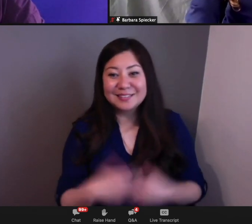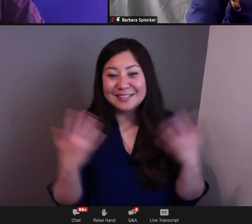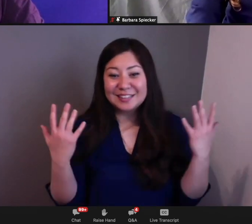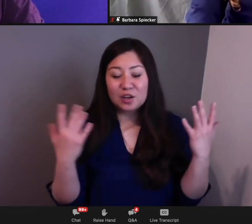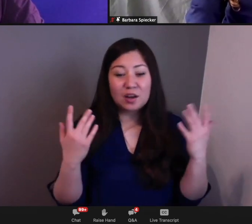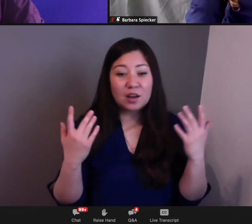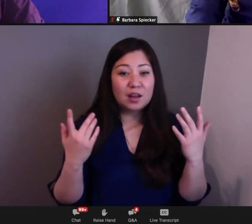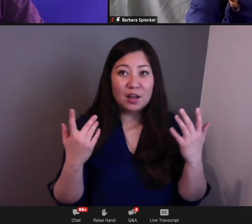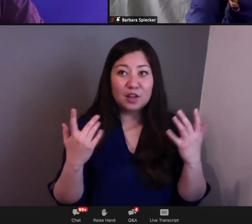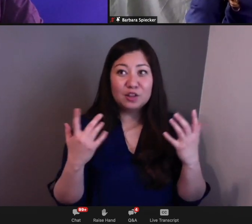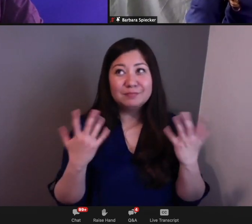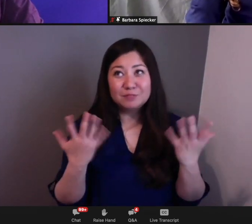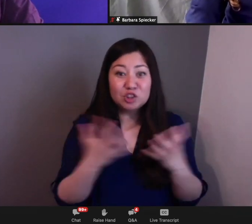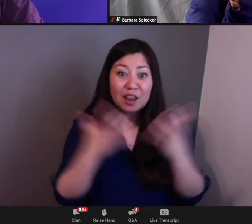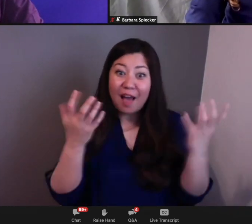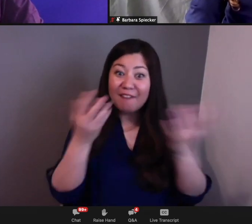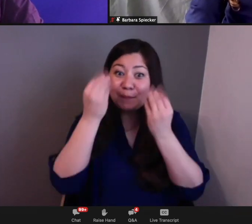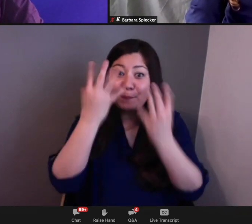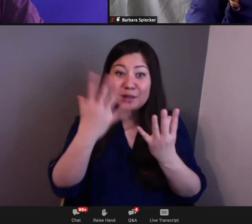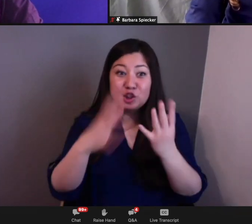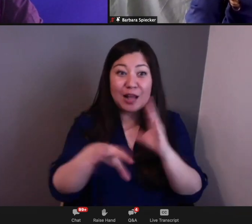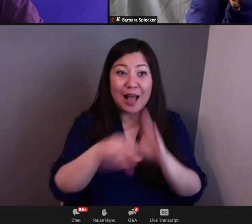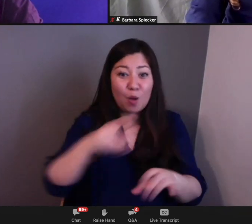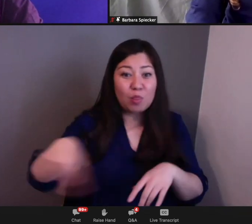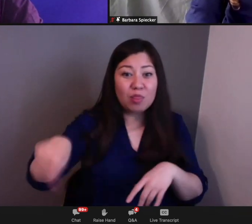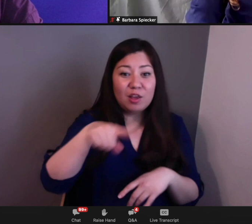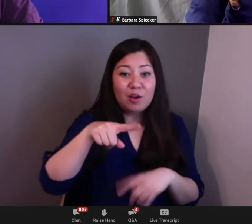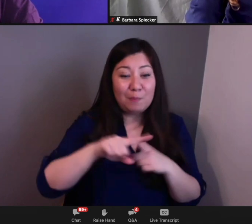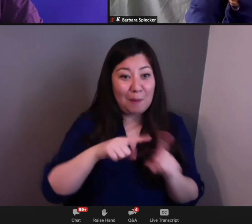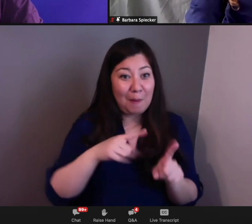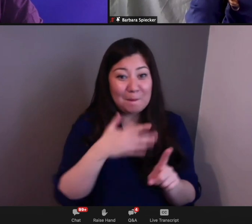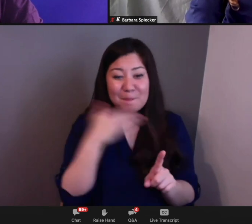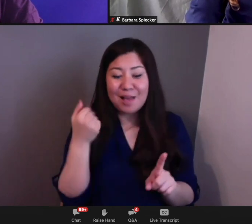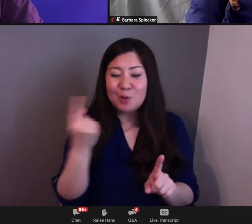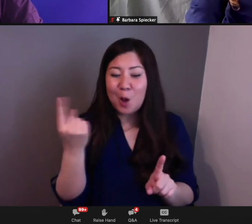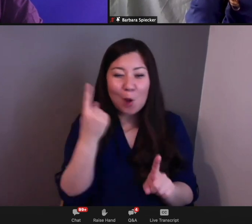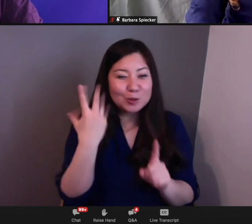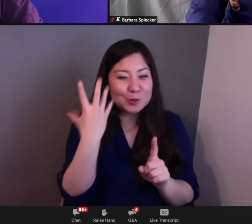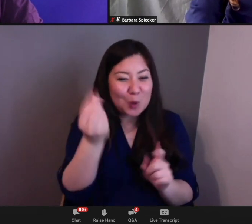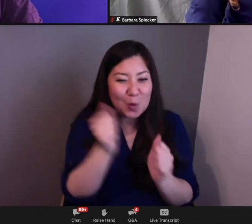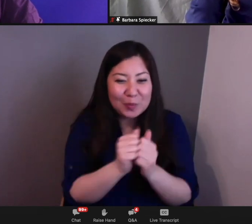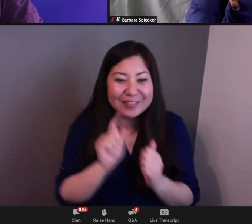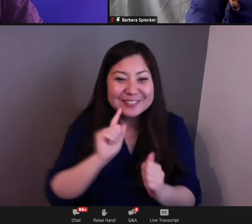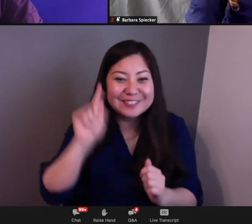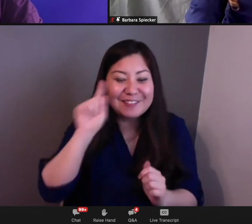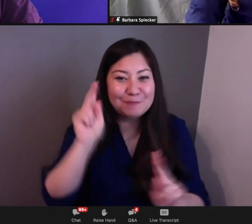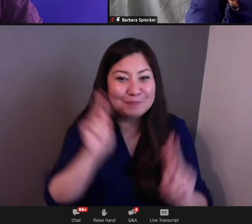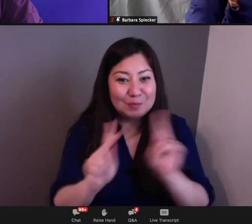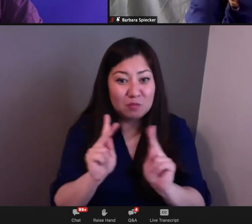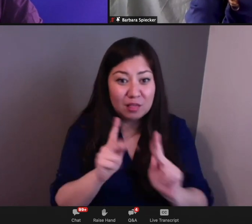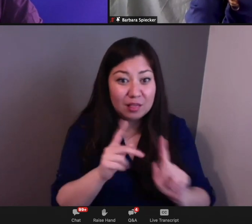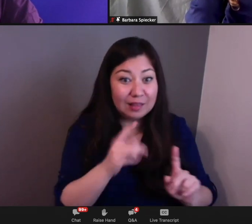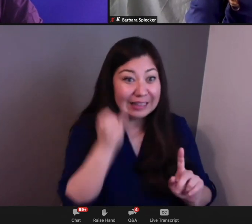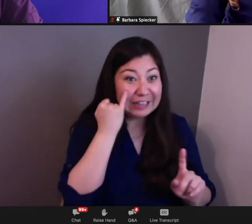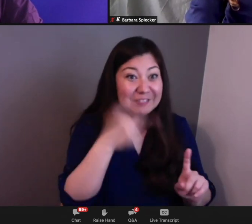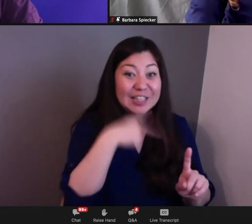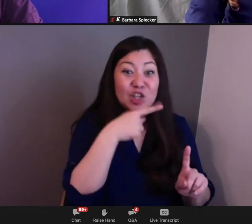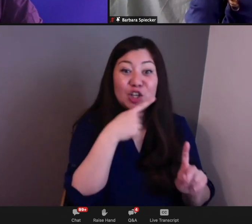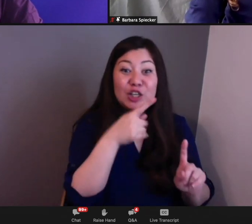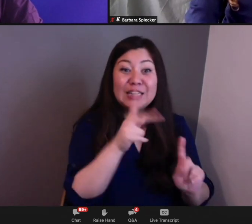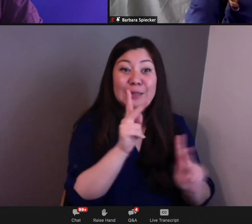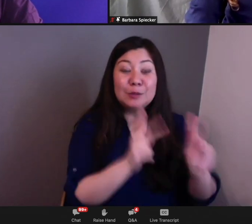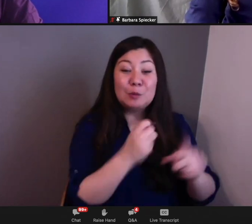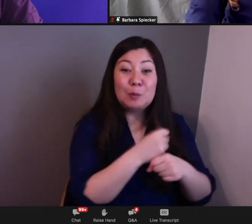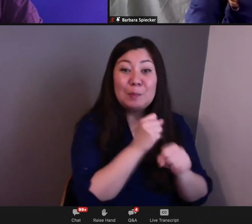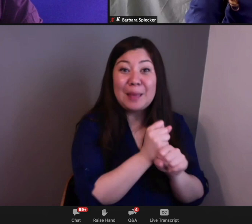just to get people interested and intrigued on that career path. Good advice for that civil